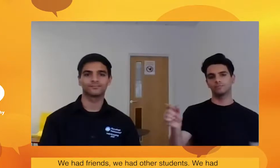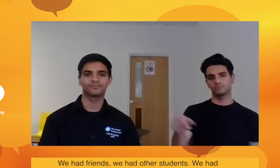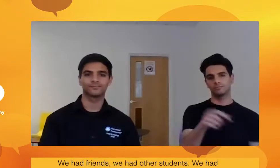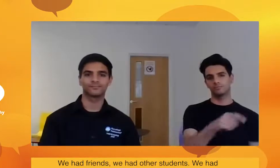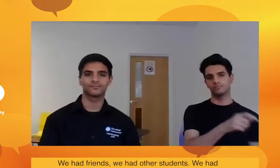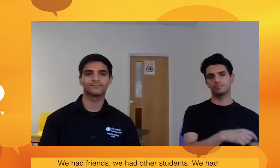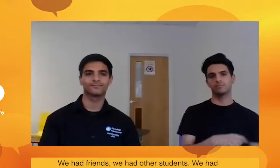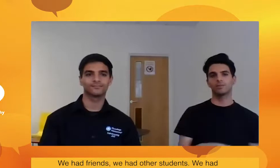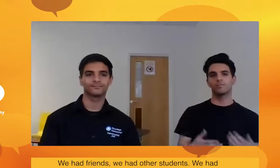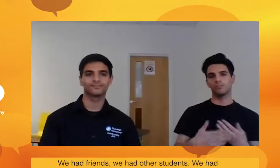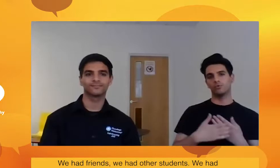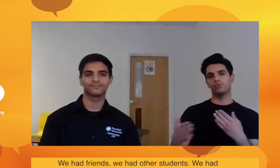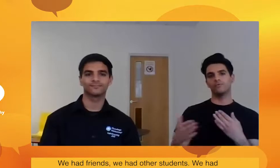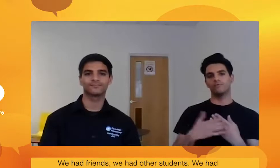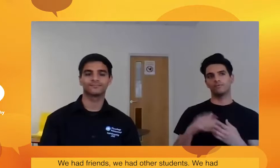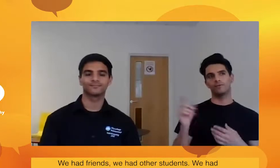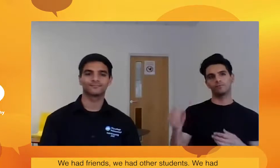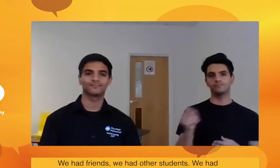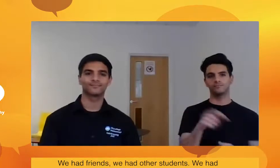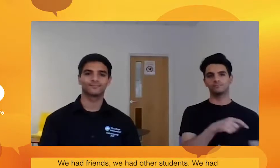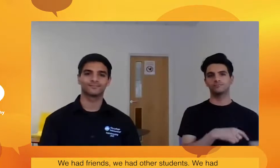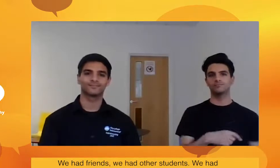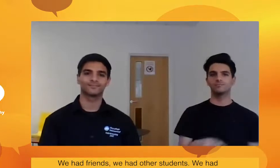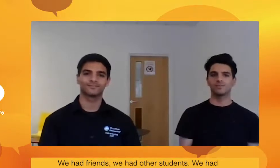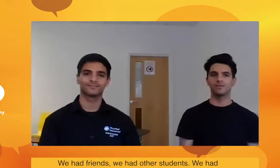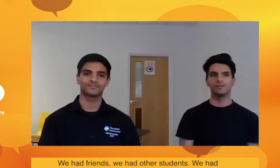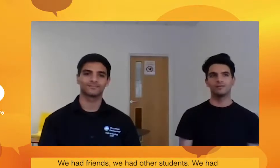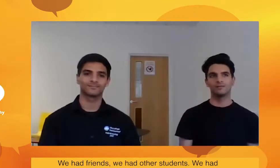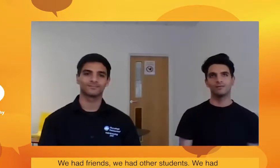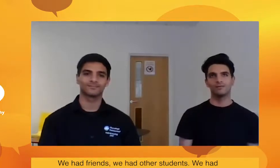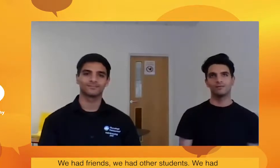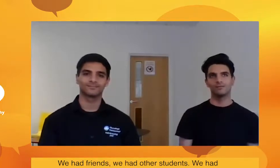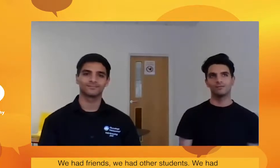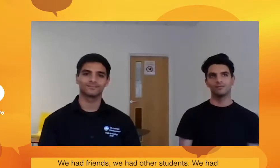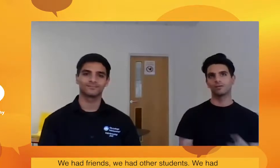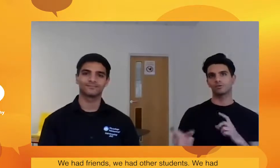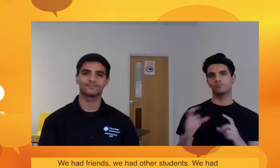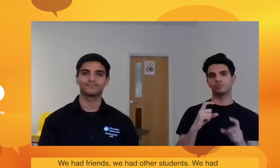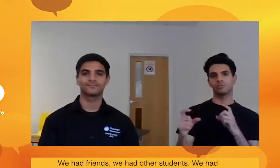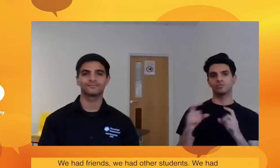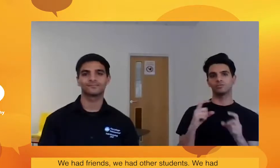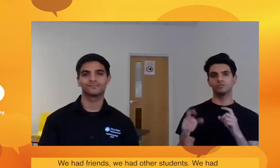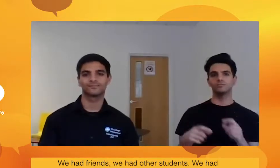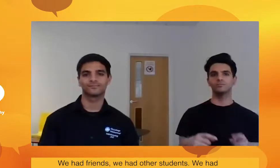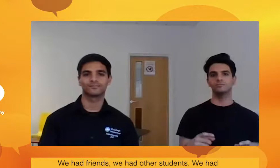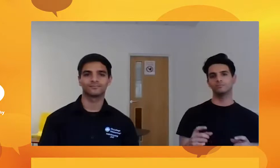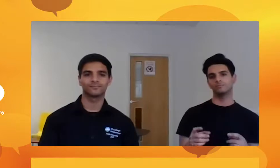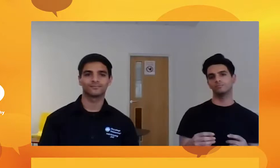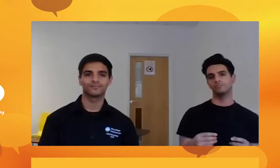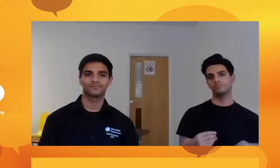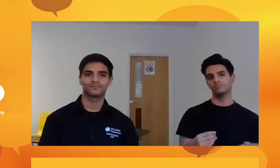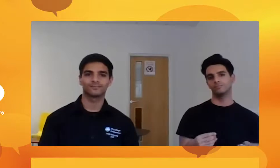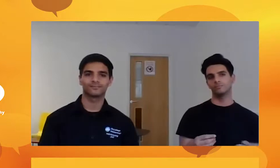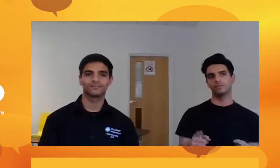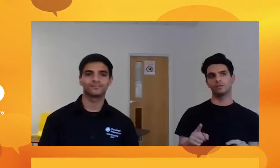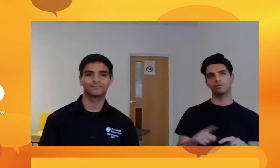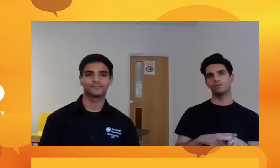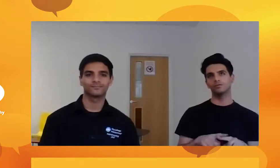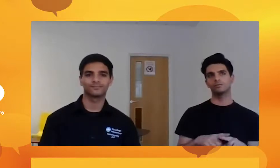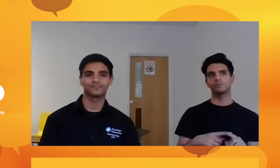We had friends, we had other students, we had much more friends we could have conversations with.